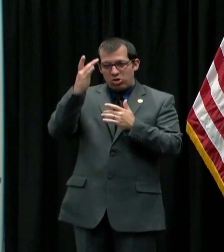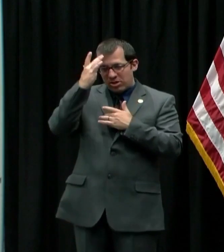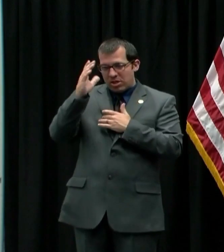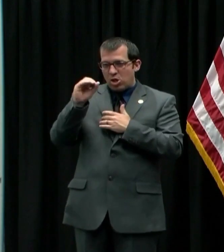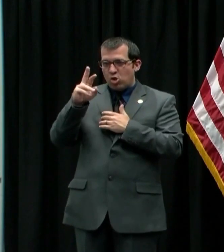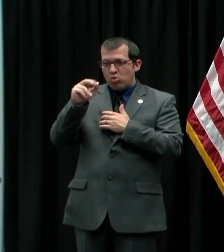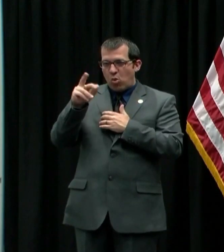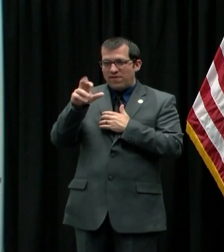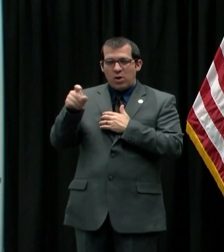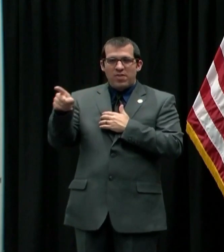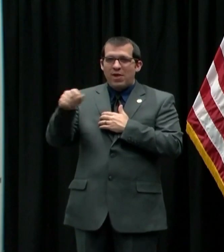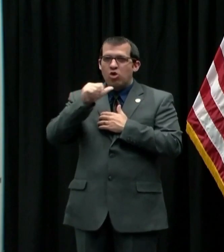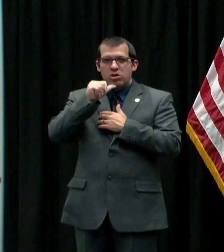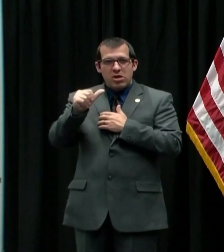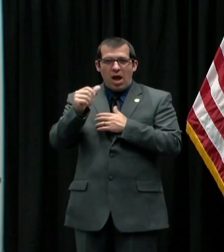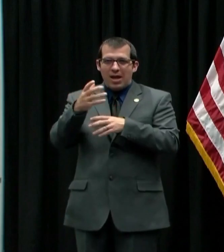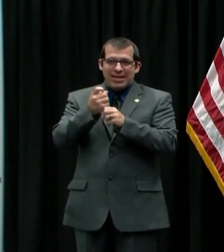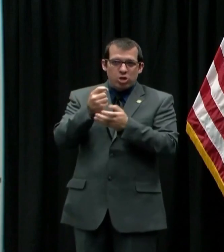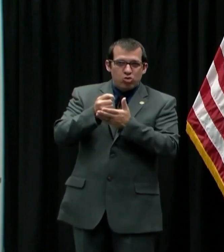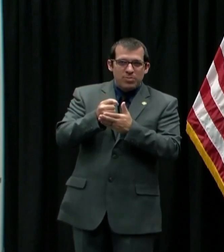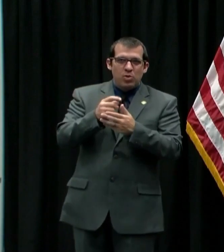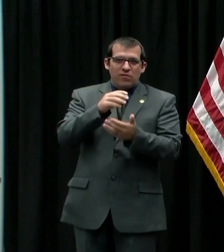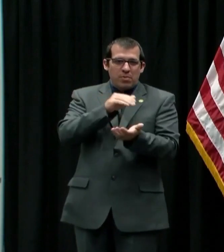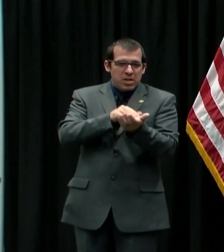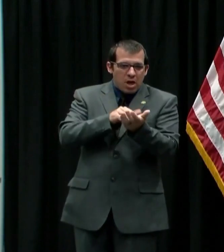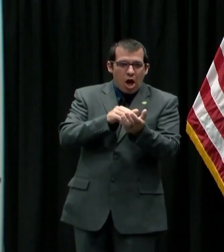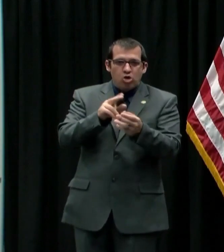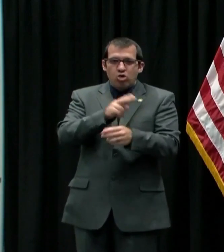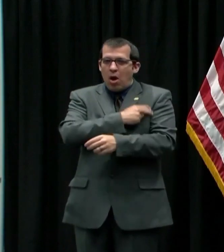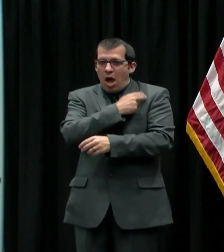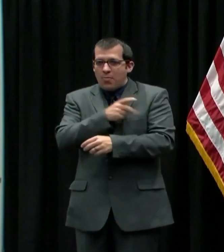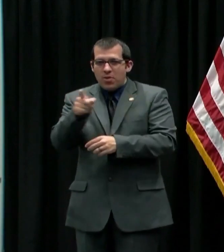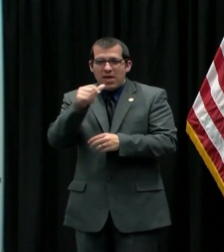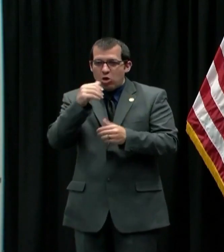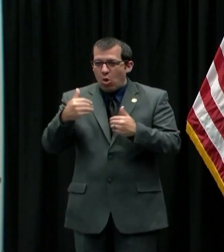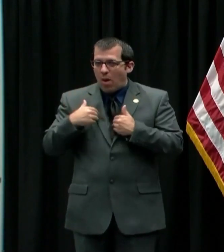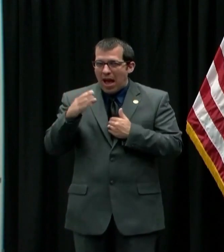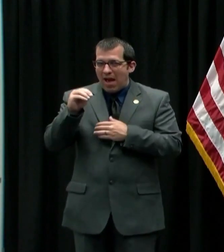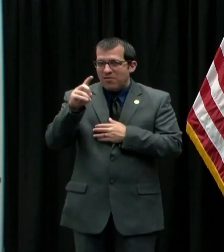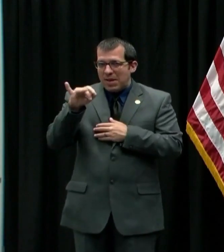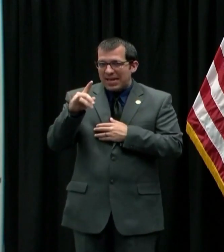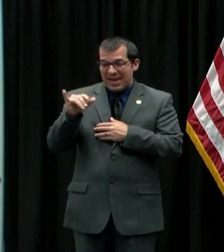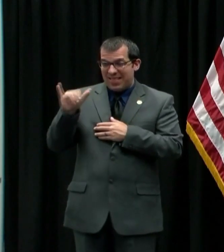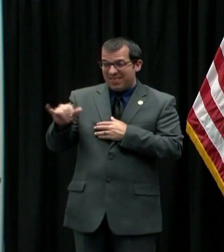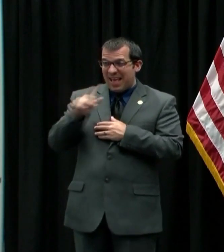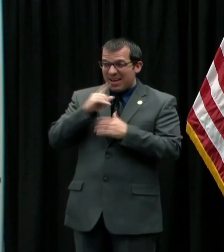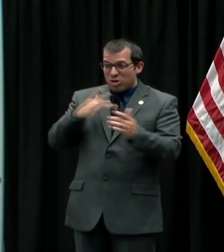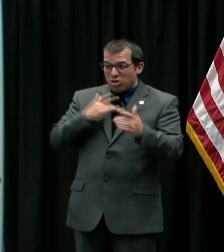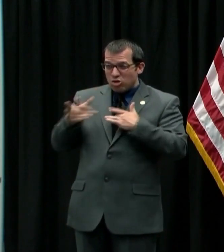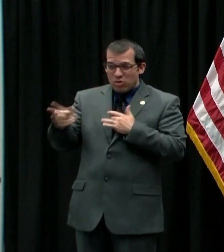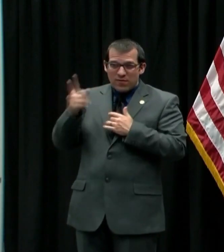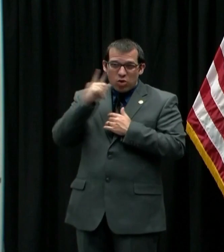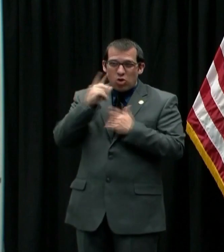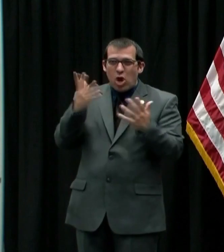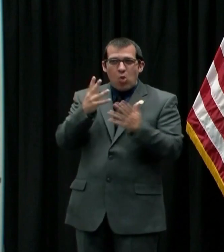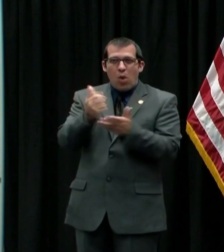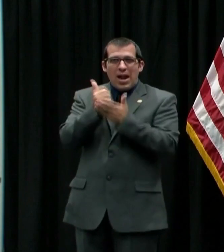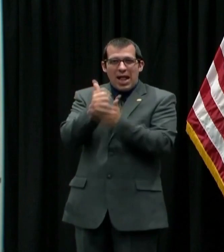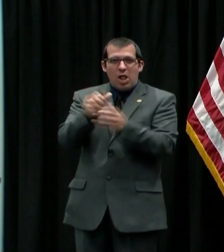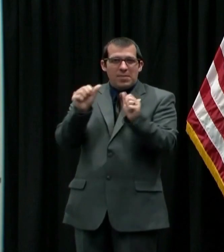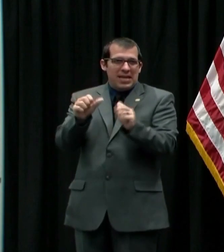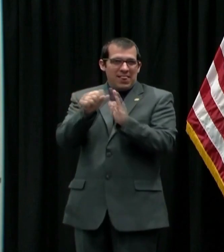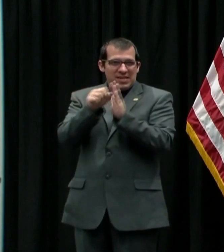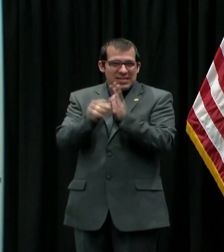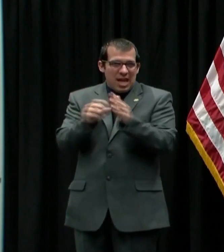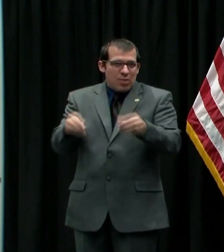seeking treatment from doctors or hospitals because they don't have Medicaid. Is this a concern you've heard, and what help can the state